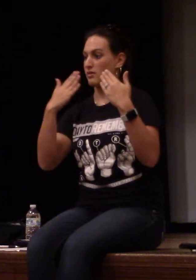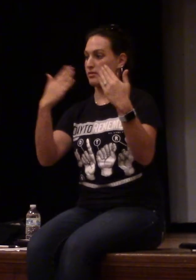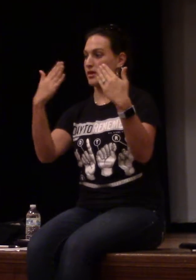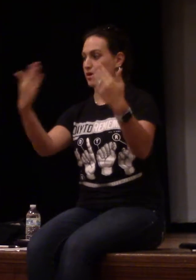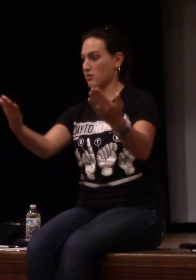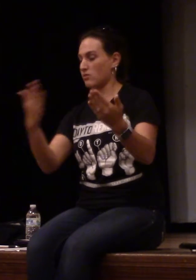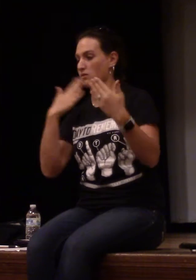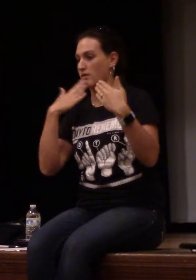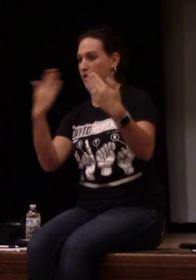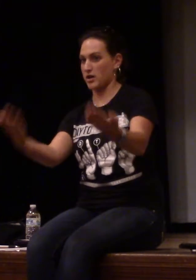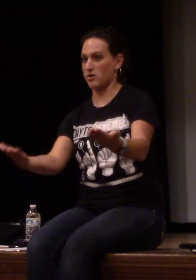Thank you. Thank you.